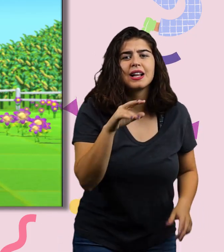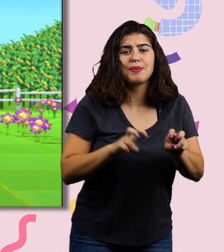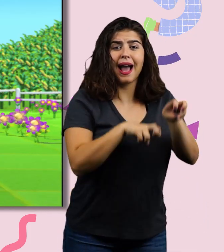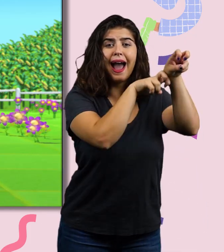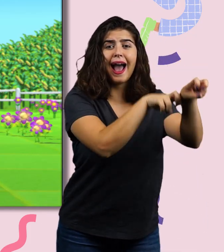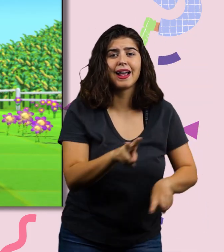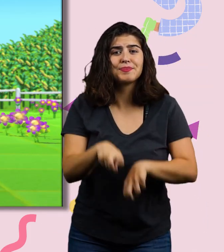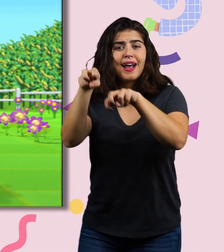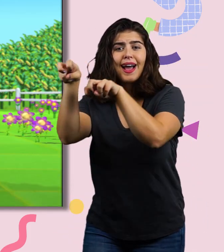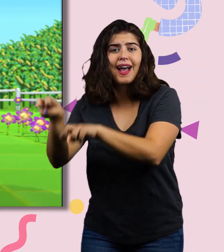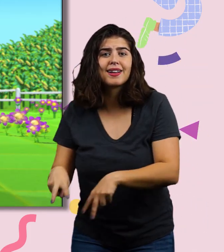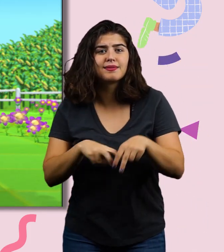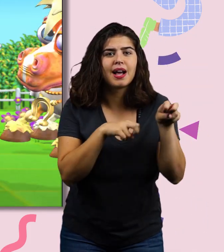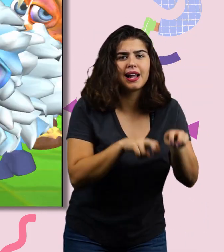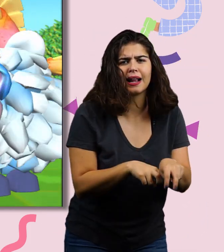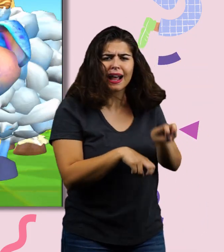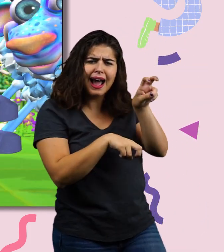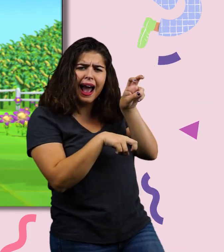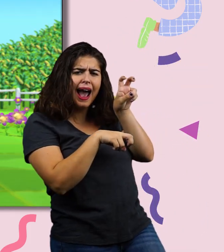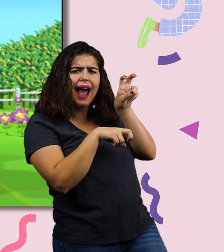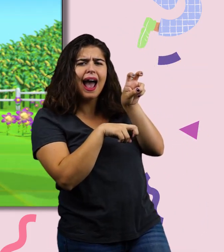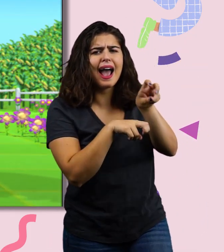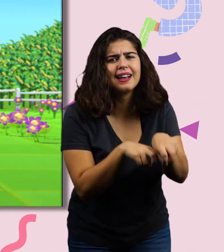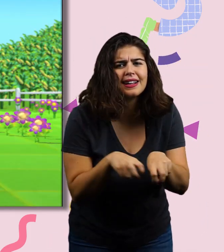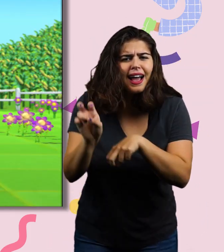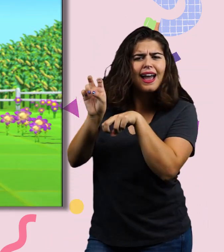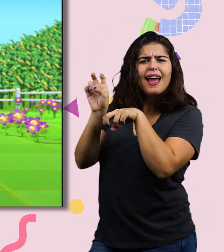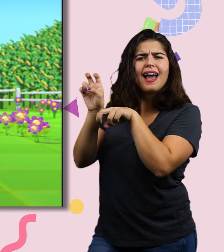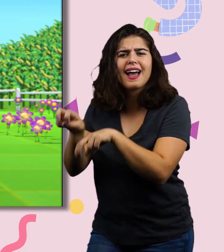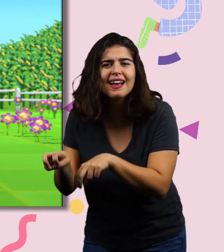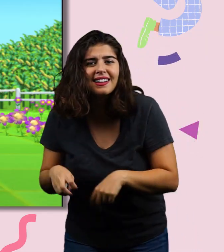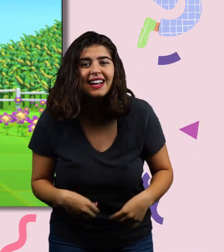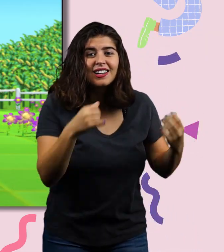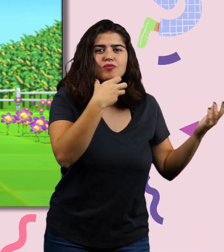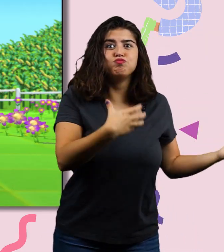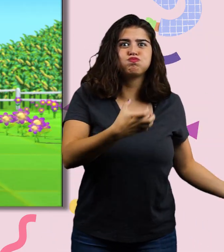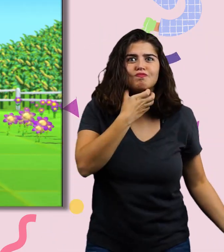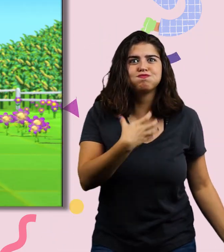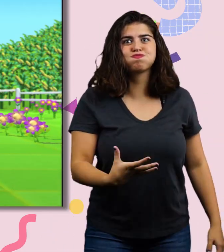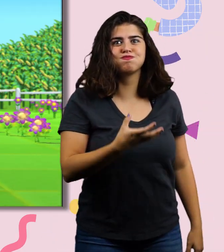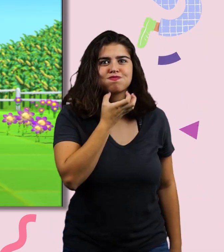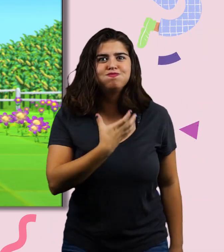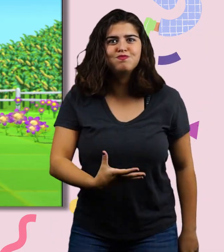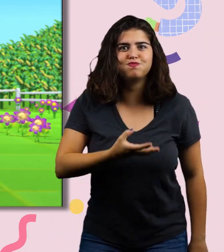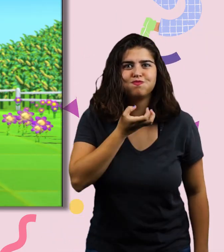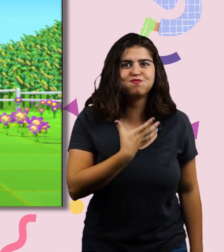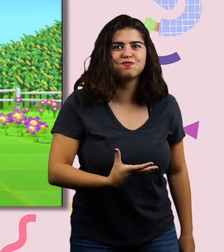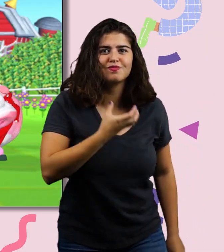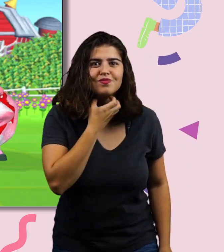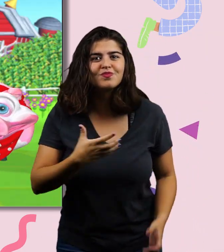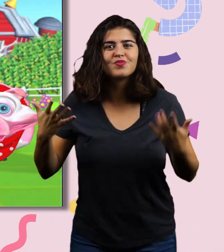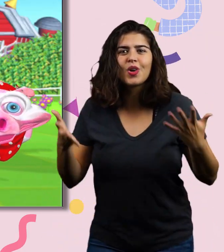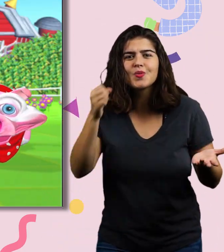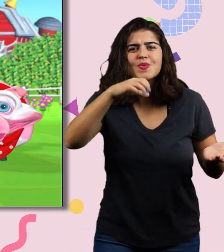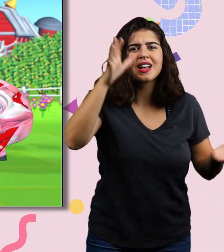and a ba ba there, and a neigh neigh here and a ribbit ribbit there.